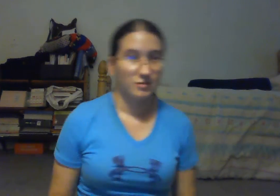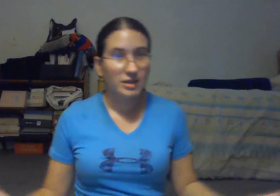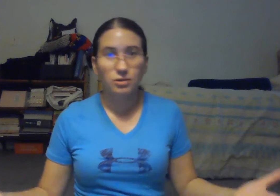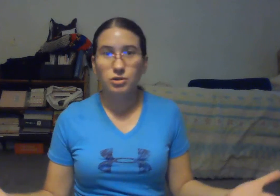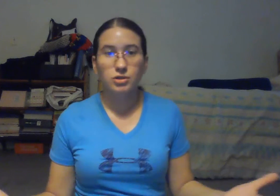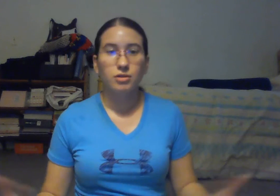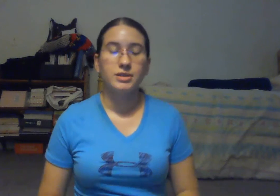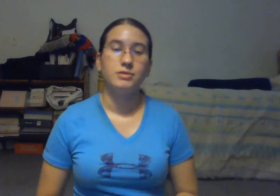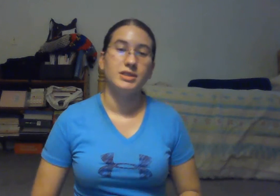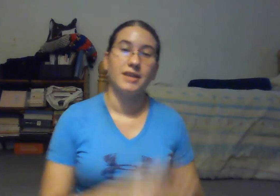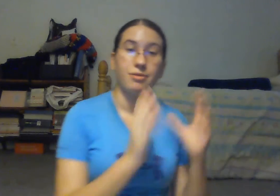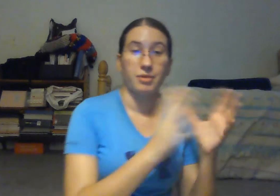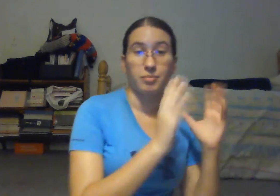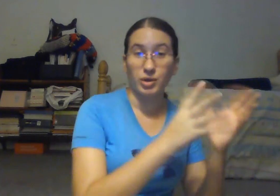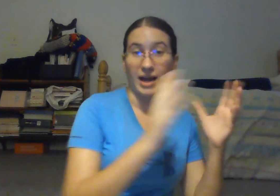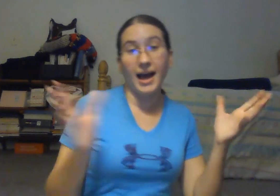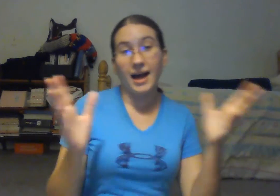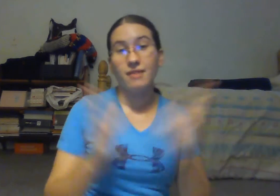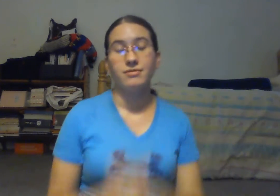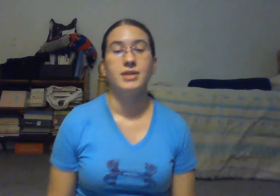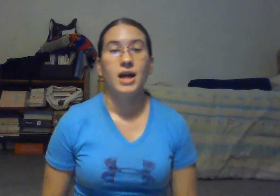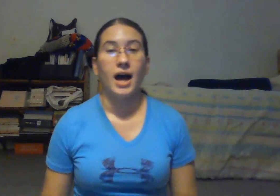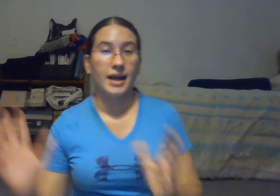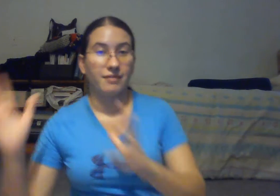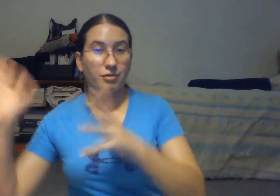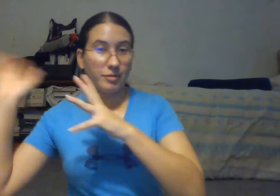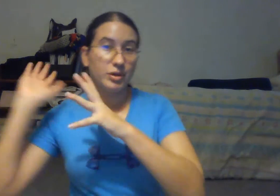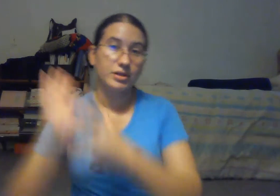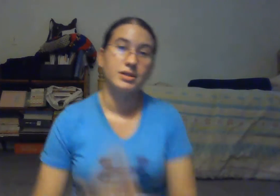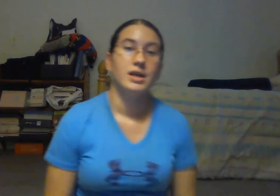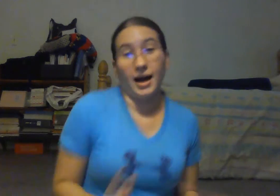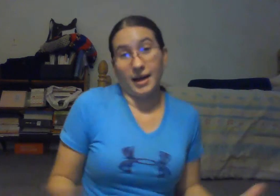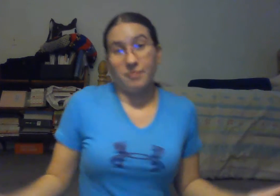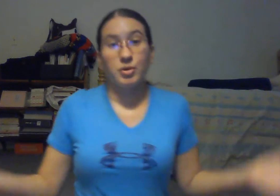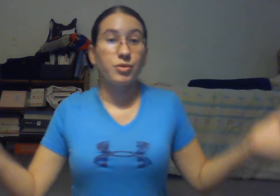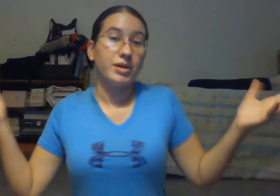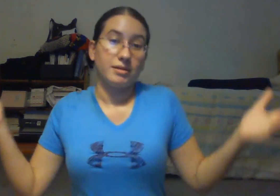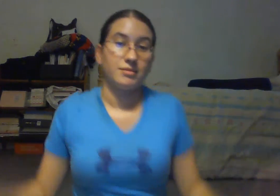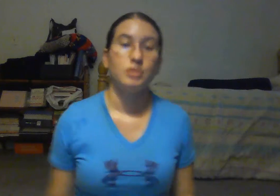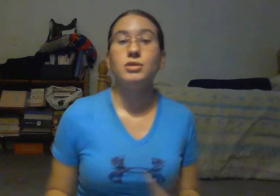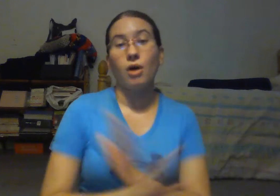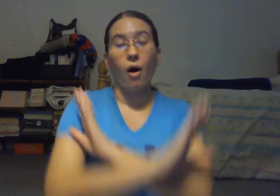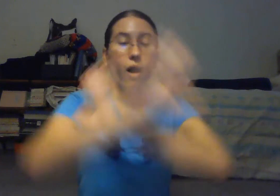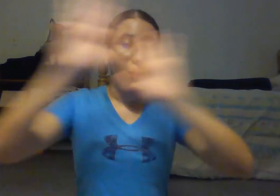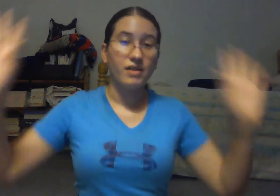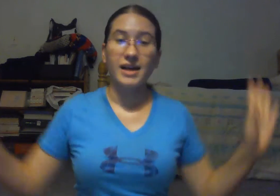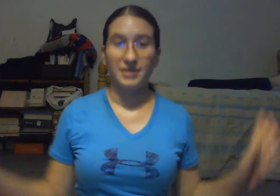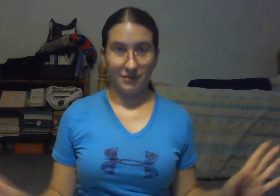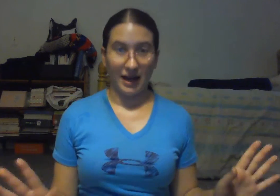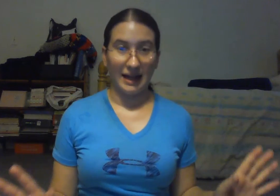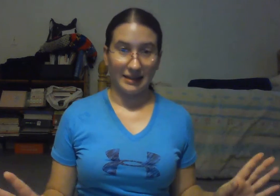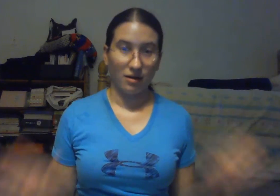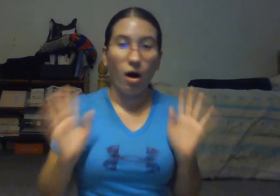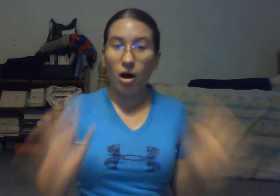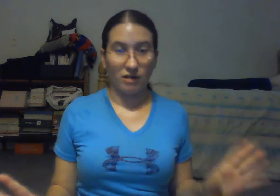right, you could say 3 book I have 3 book, I have book 3. All of that is valid. All of